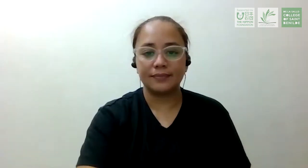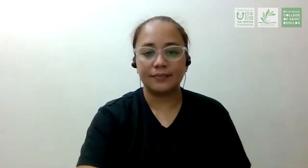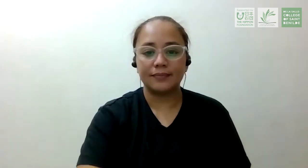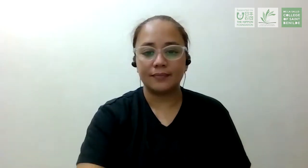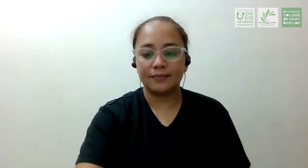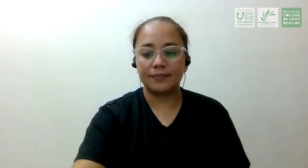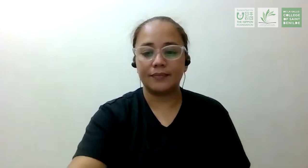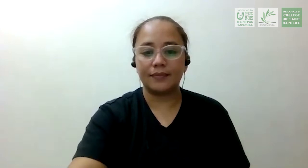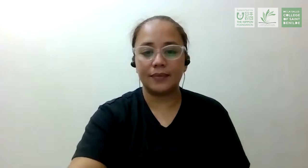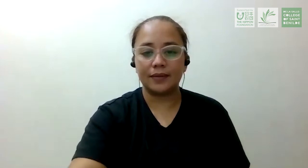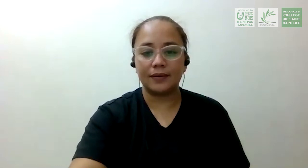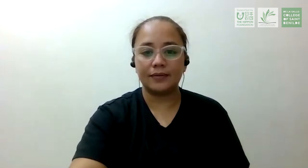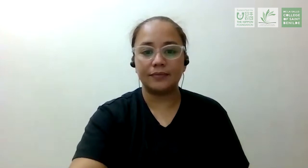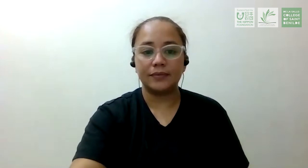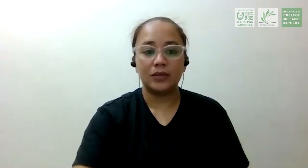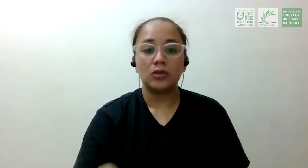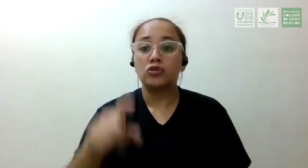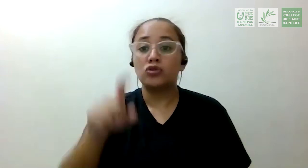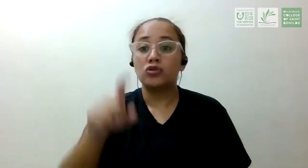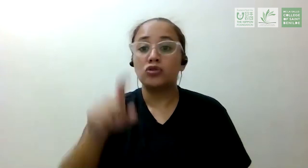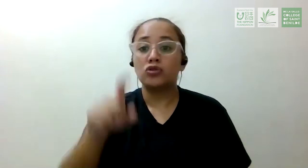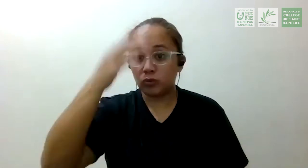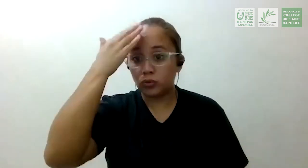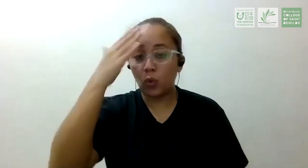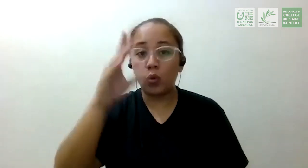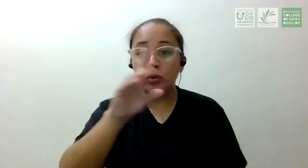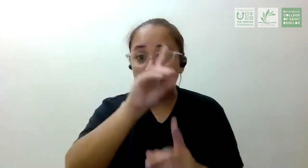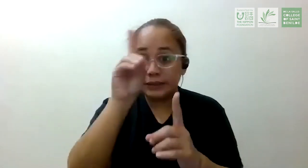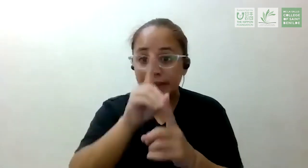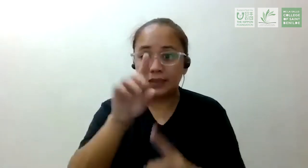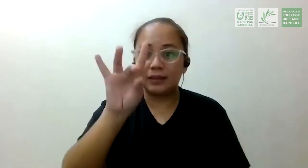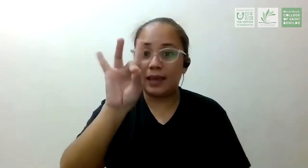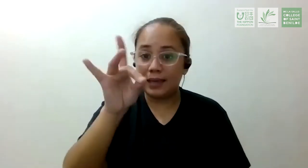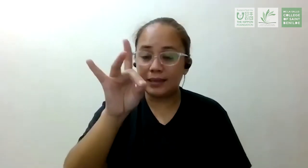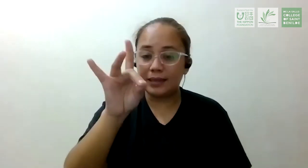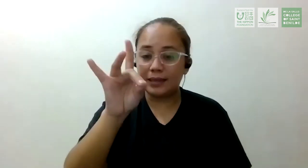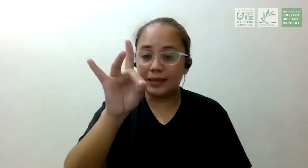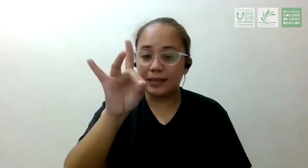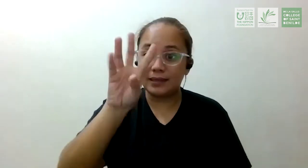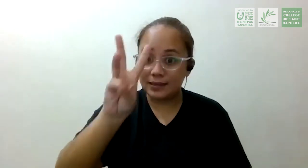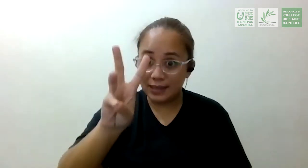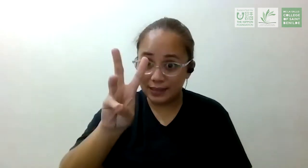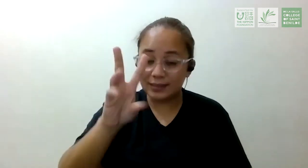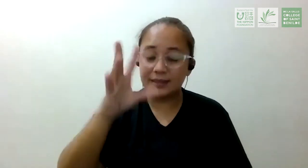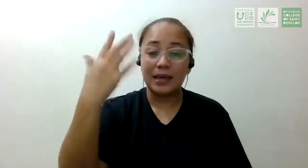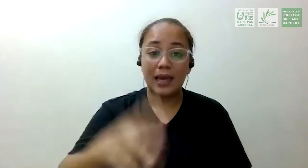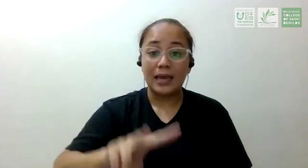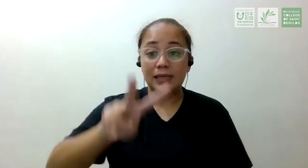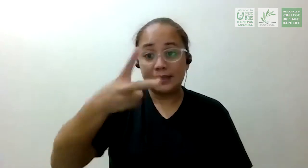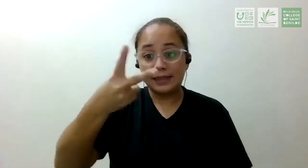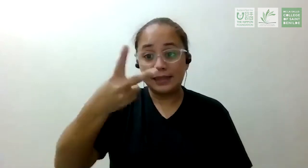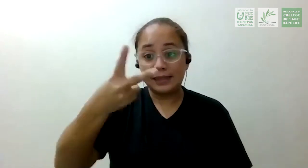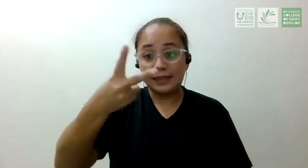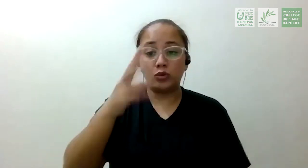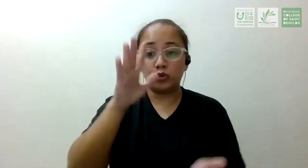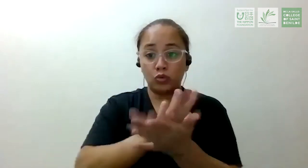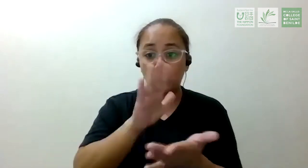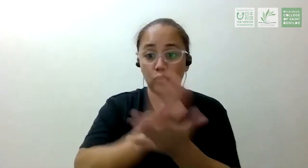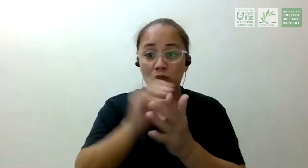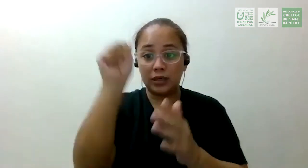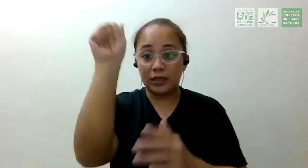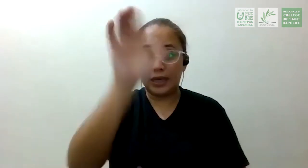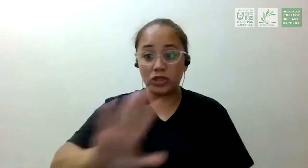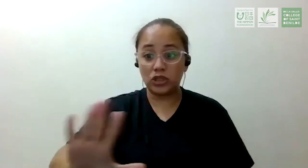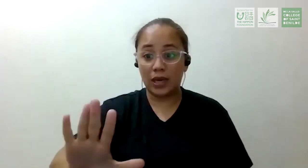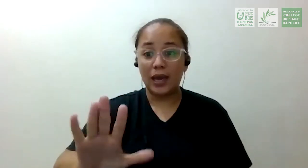Okay. Okay, so you should know the date, 1886, and the second school in Asia was established in Vietnam.